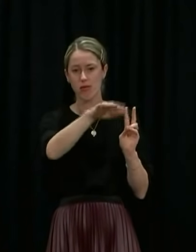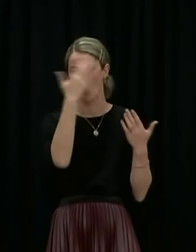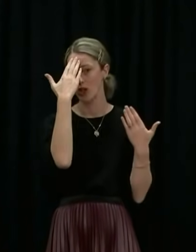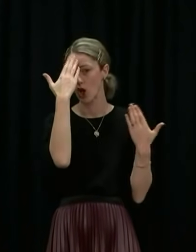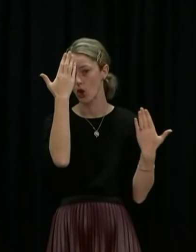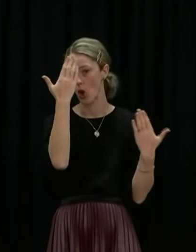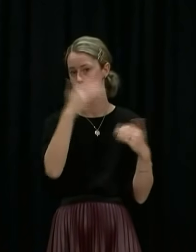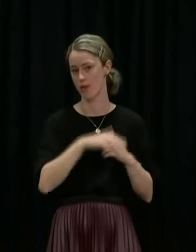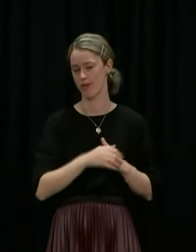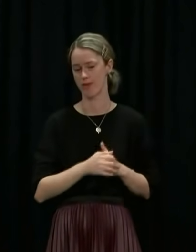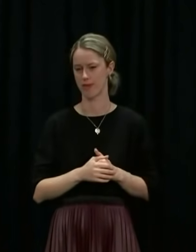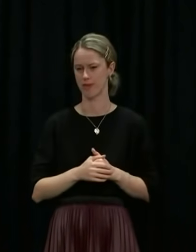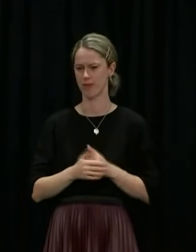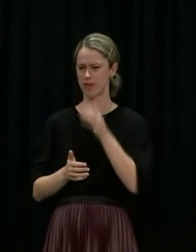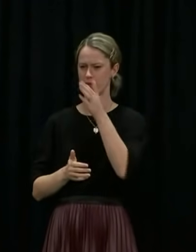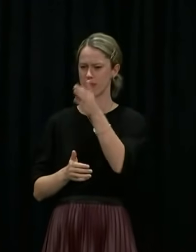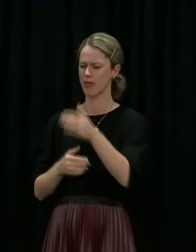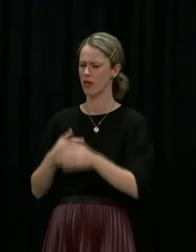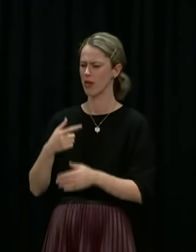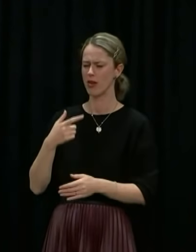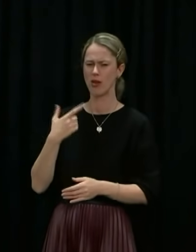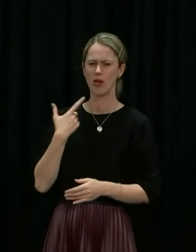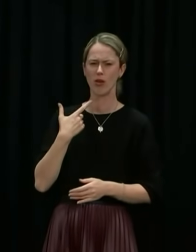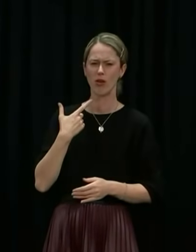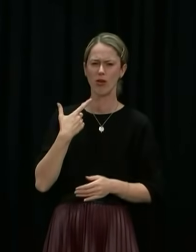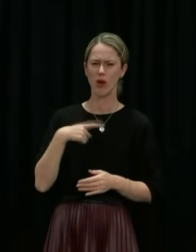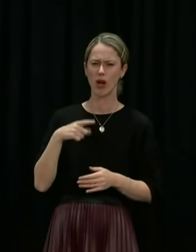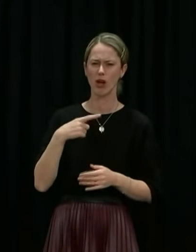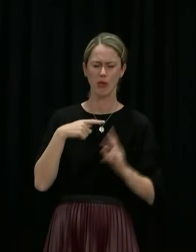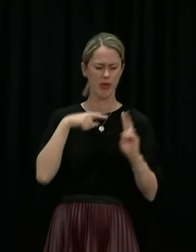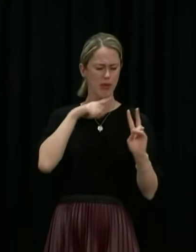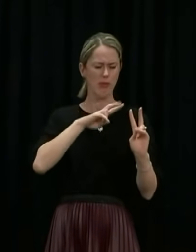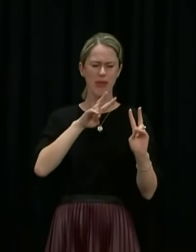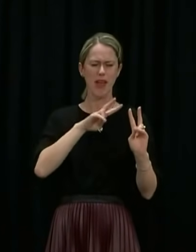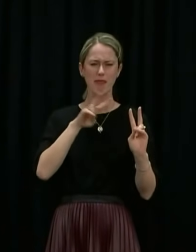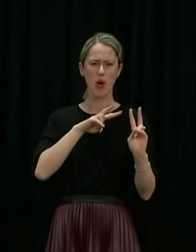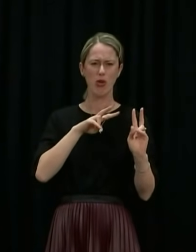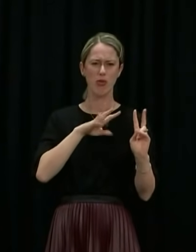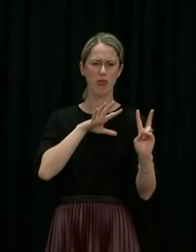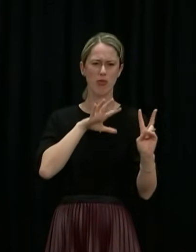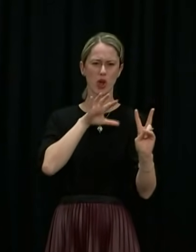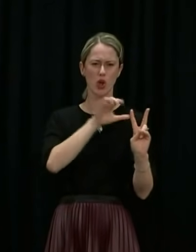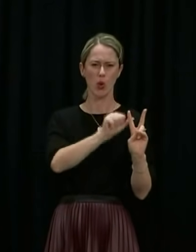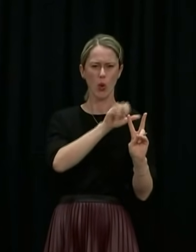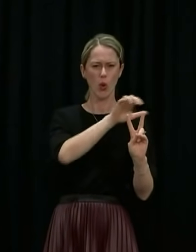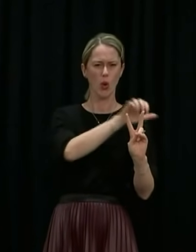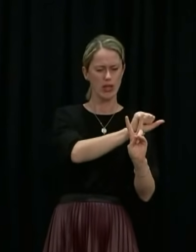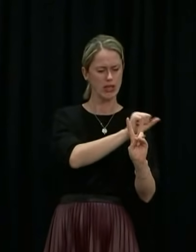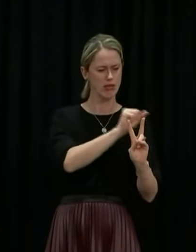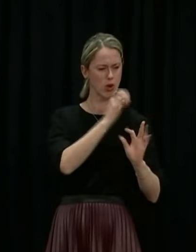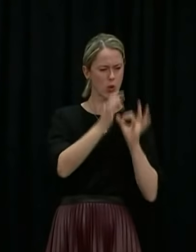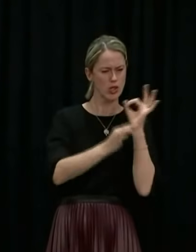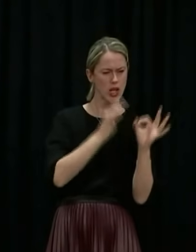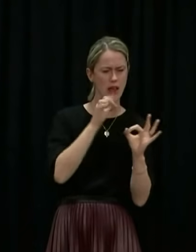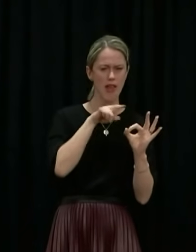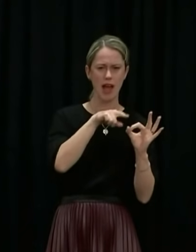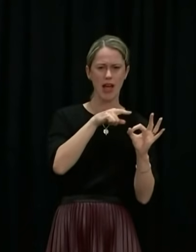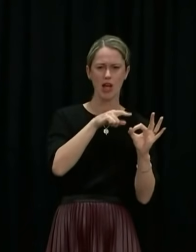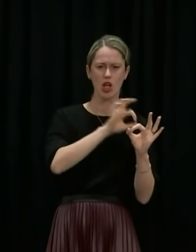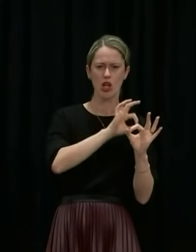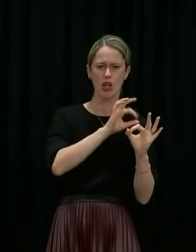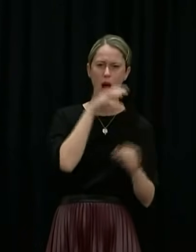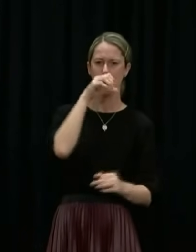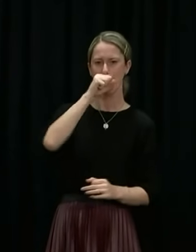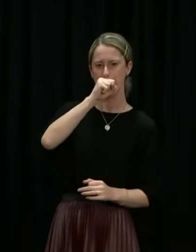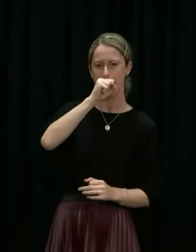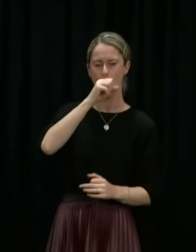that have not yet been detected. So what's the hold-up here? I mean, it's been a while since they've been wherever they are being questioned. I mean, are they just providing nothing?